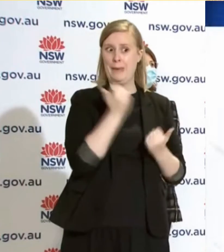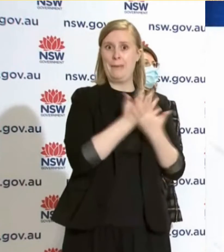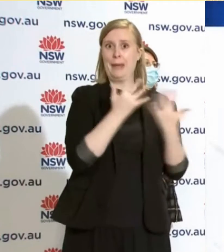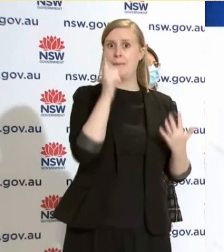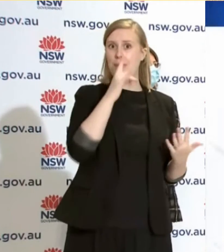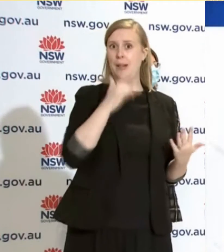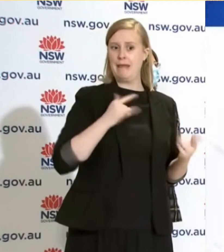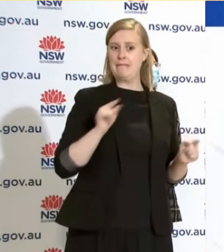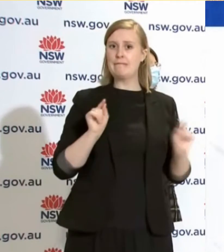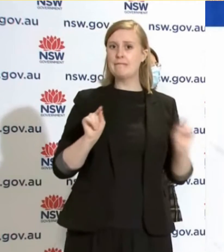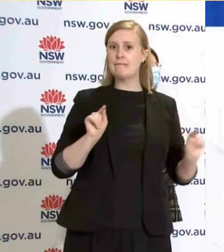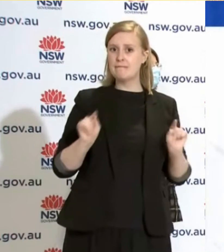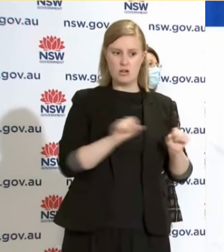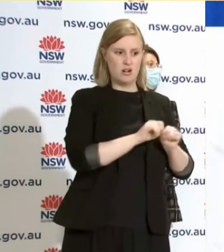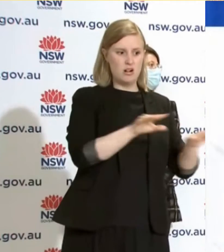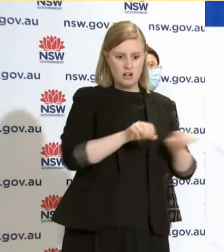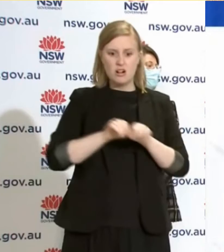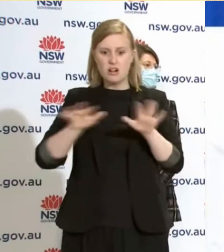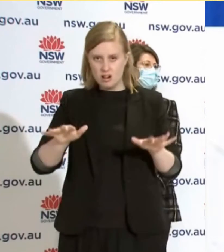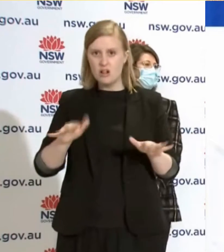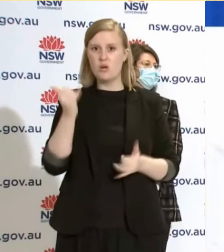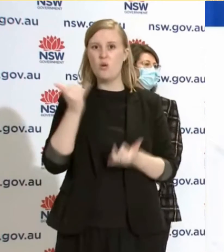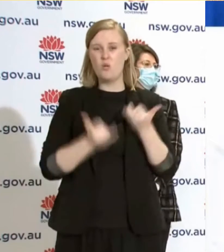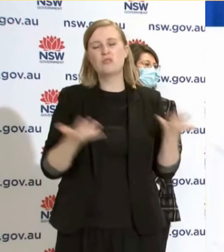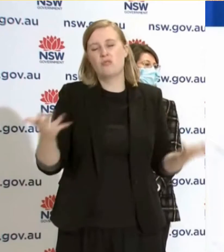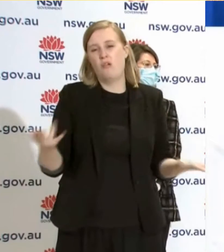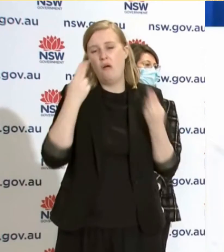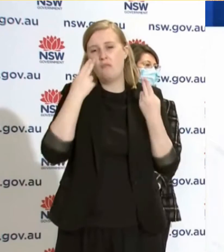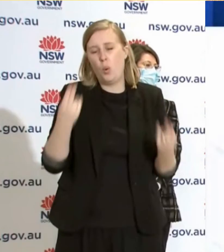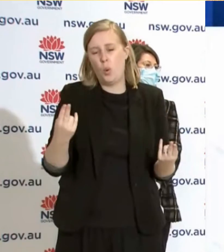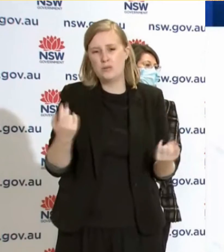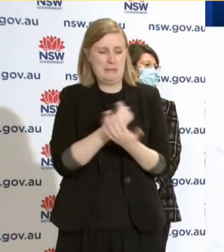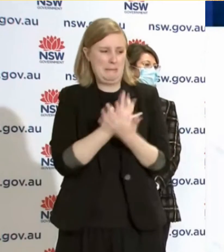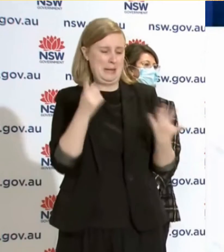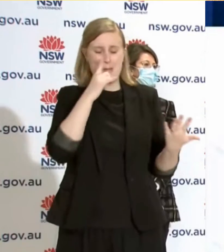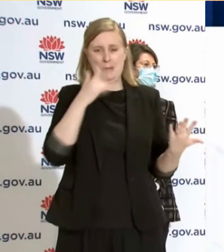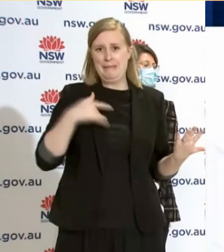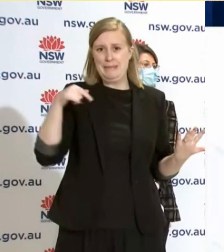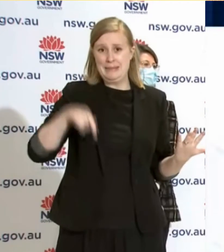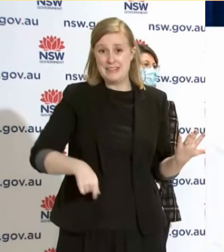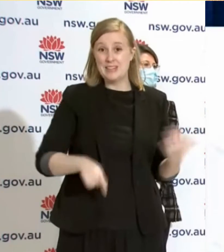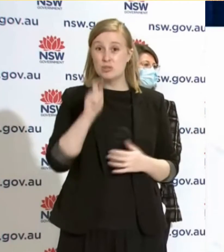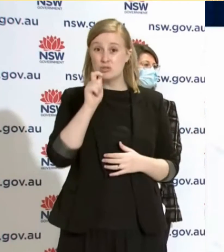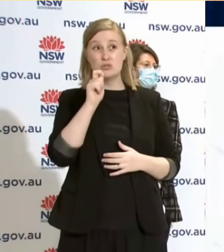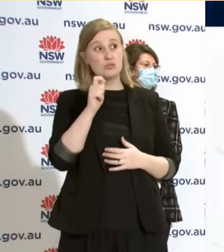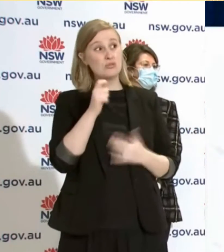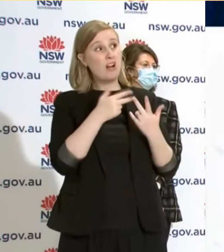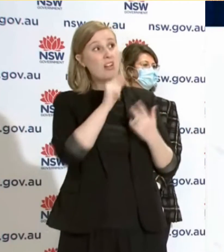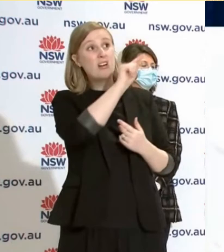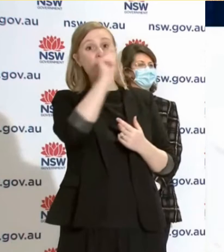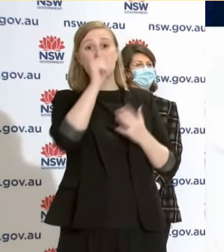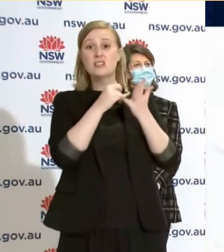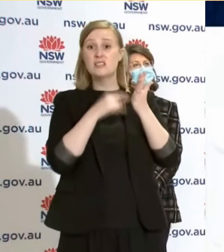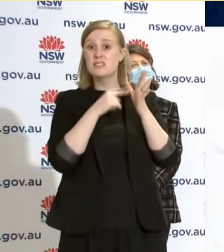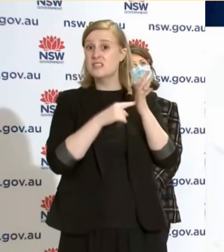stands to reason that we're the first 2 states that are confronting the reality of the Delta strain. But other states are going to have to go through it. Other states who've had